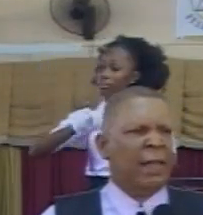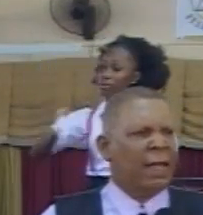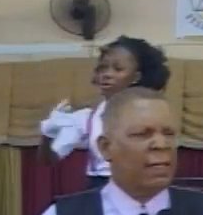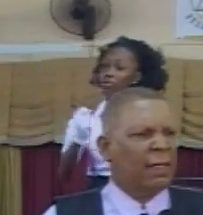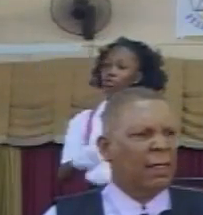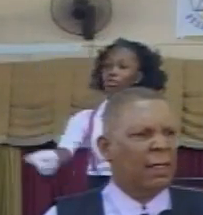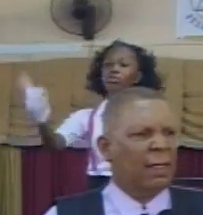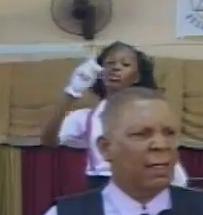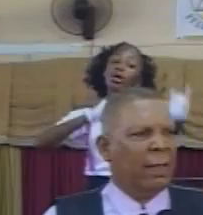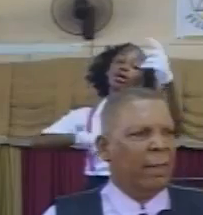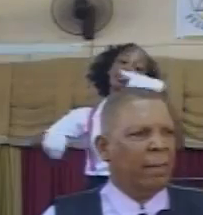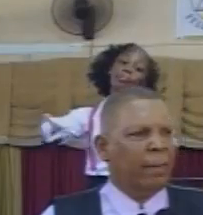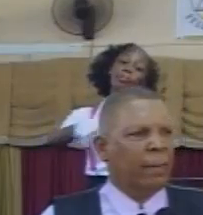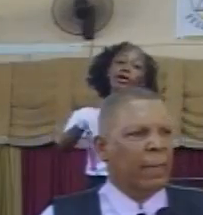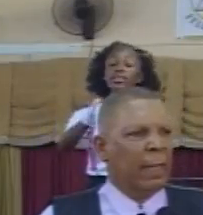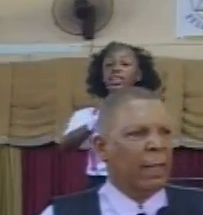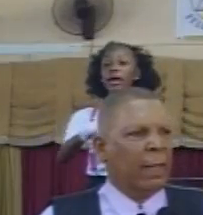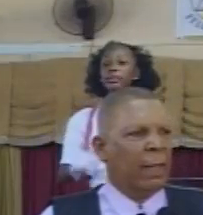you want to just come like that?